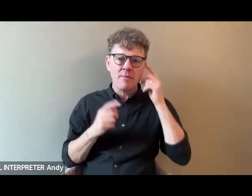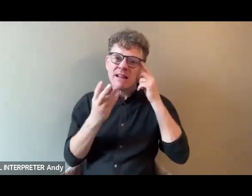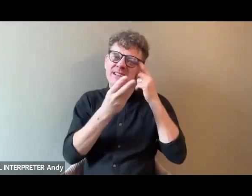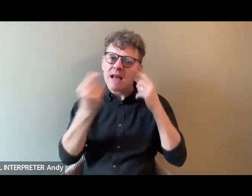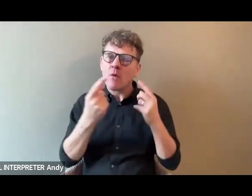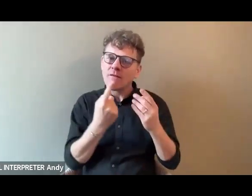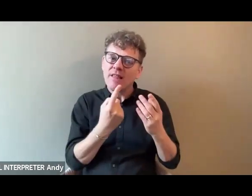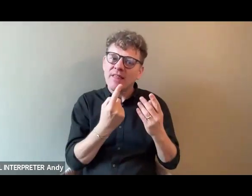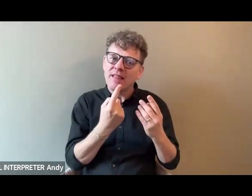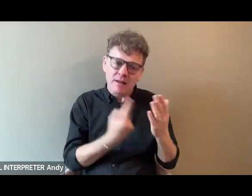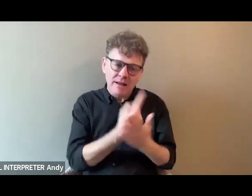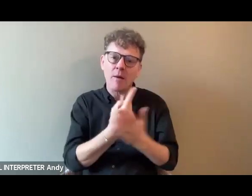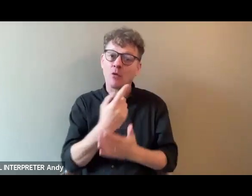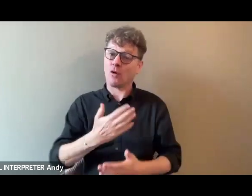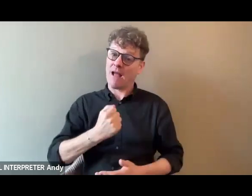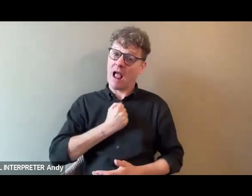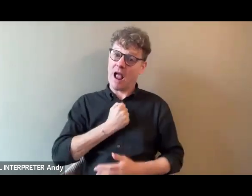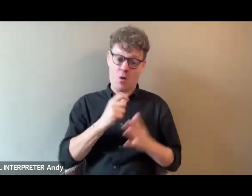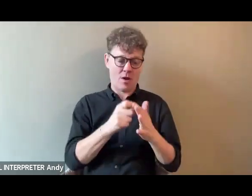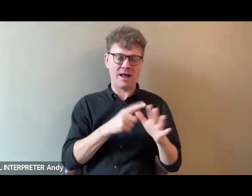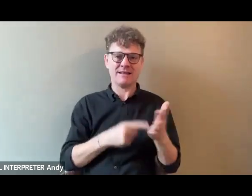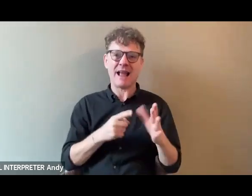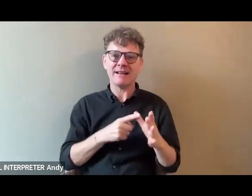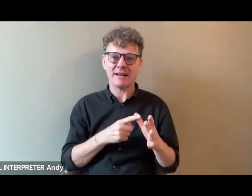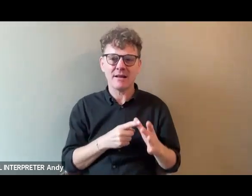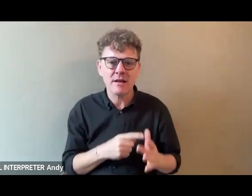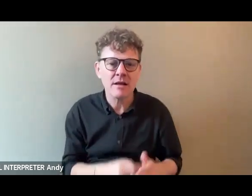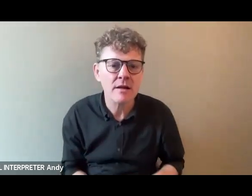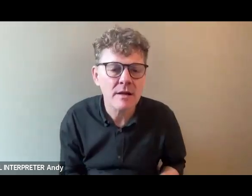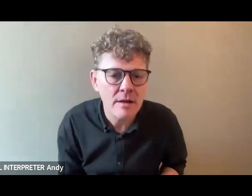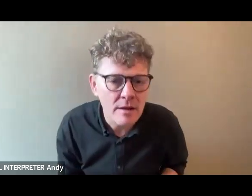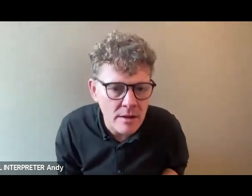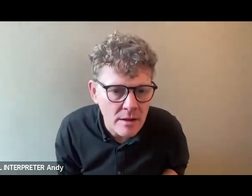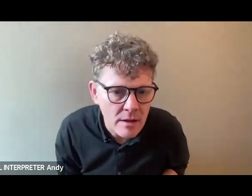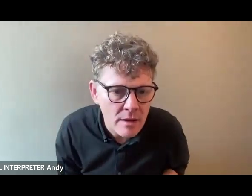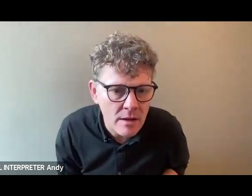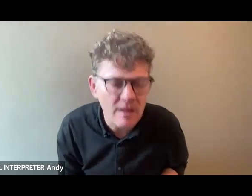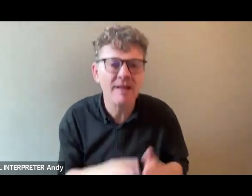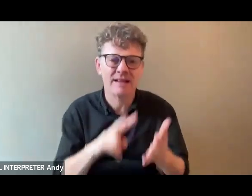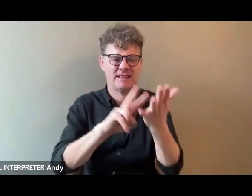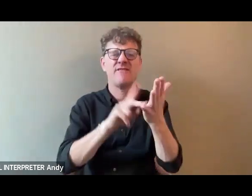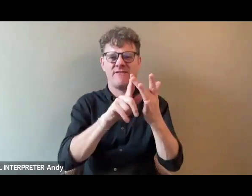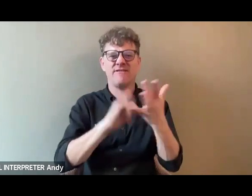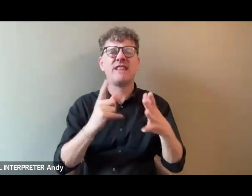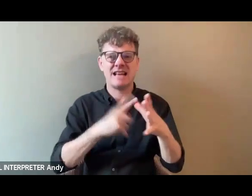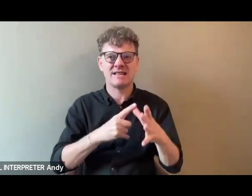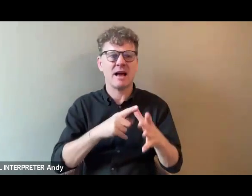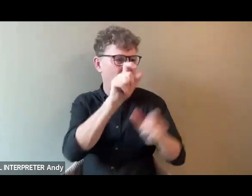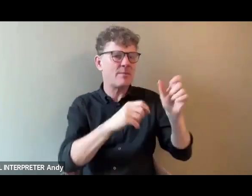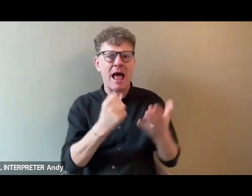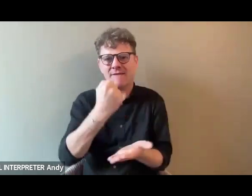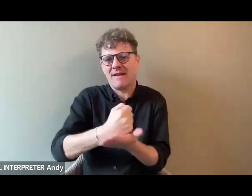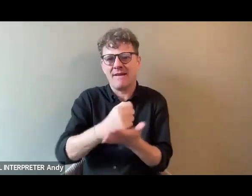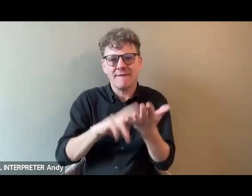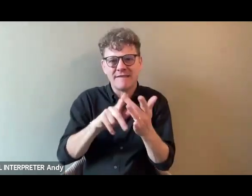out of the interview data is visa status. People on visa, they and the kind of contract